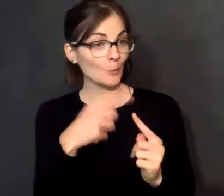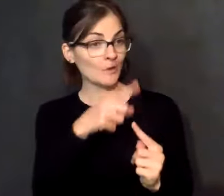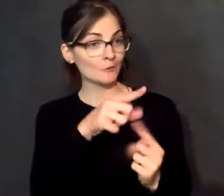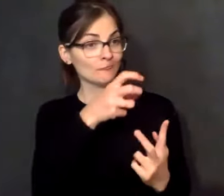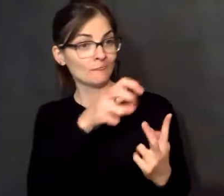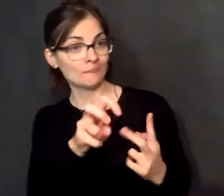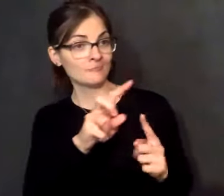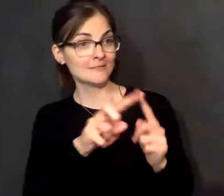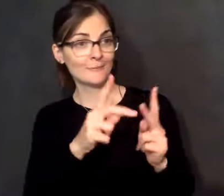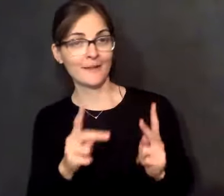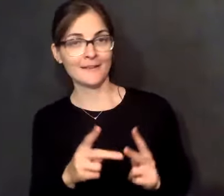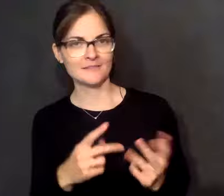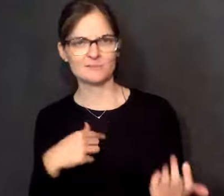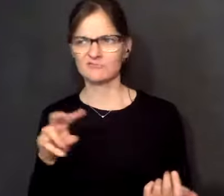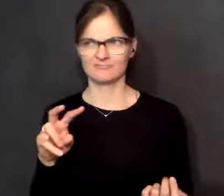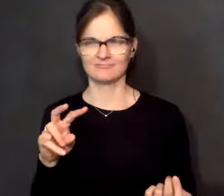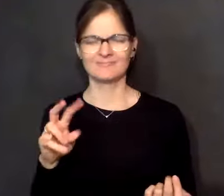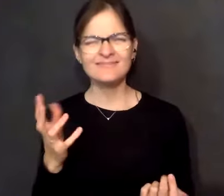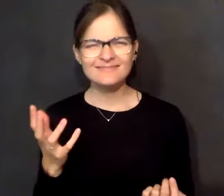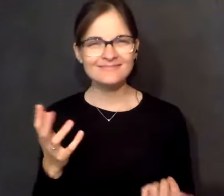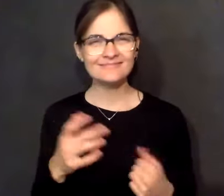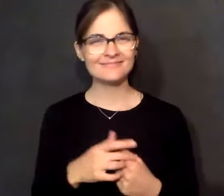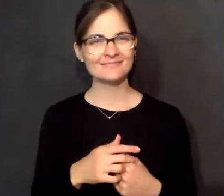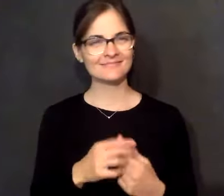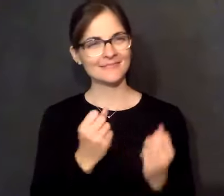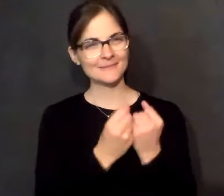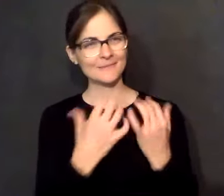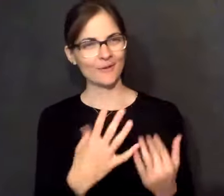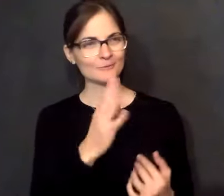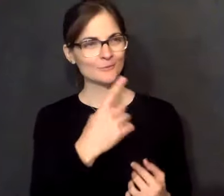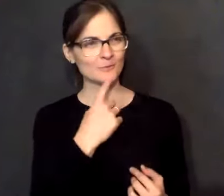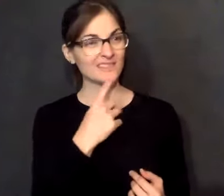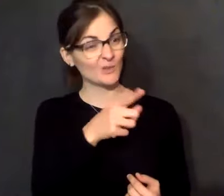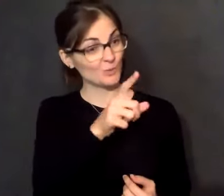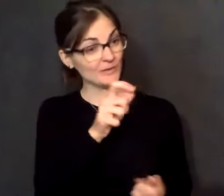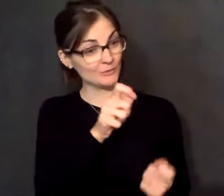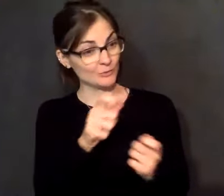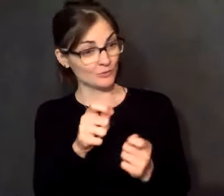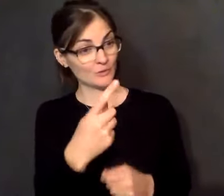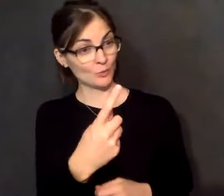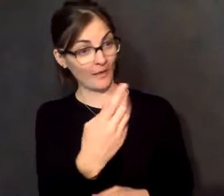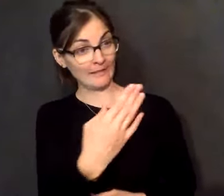You only have to change one thing. I'm like, ooh, just one thing? Yep, one thing. Well,